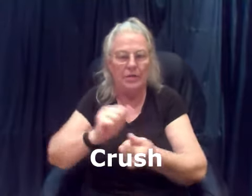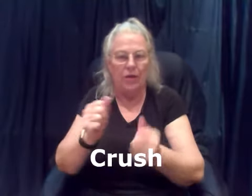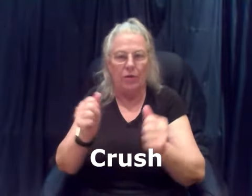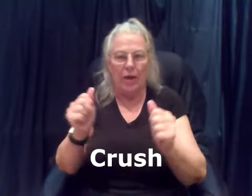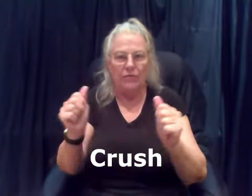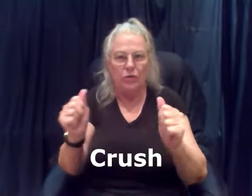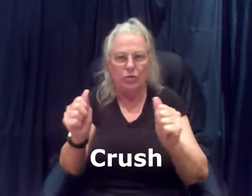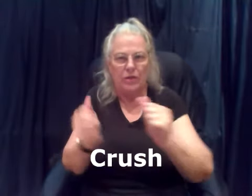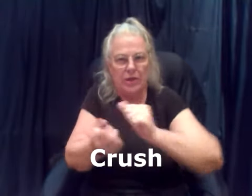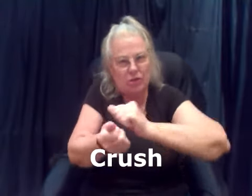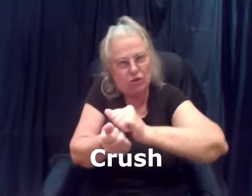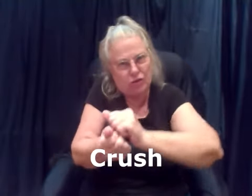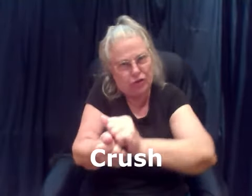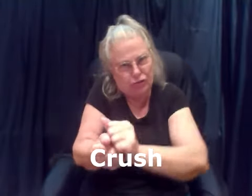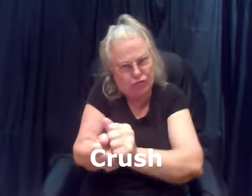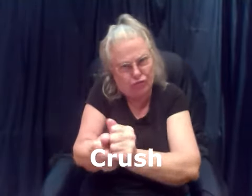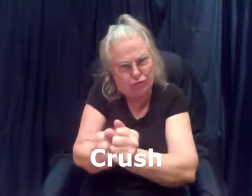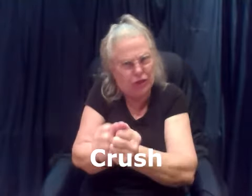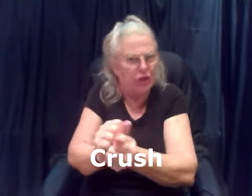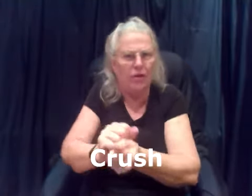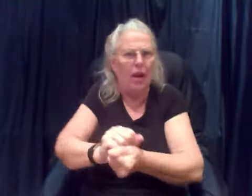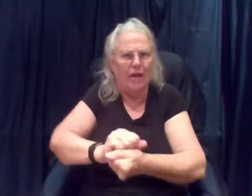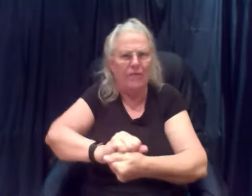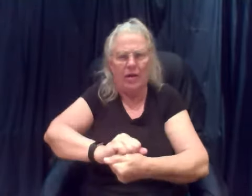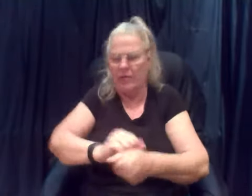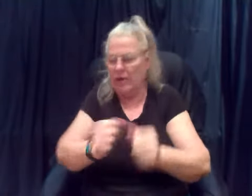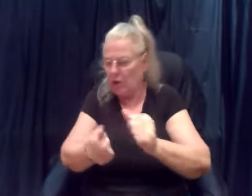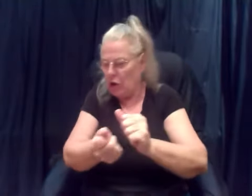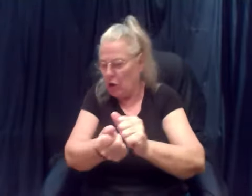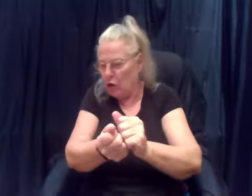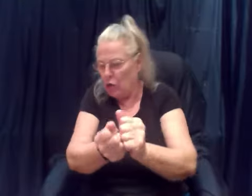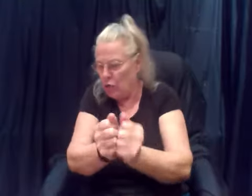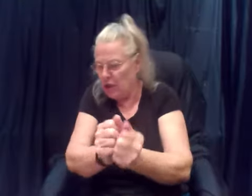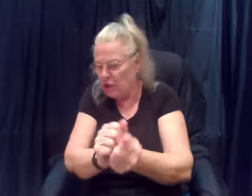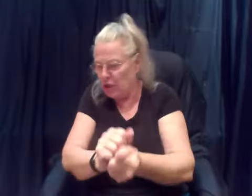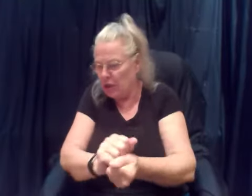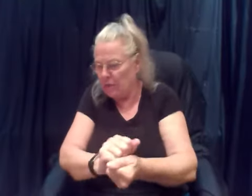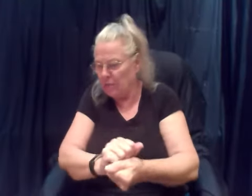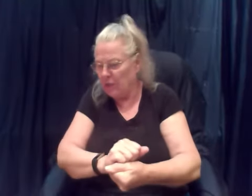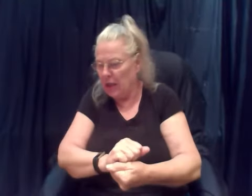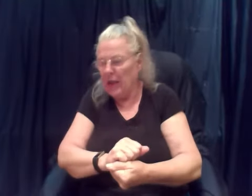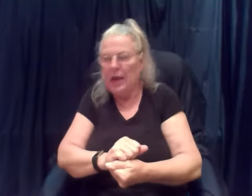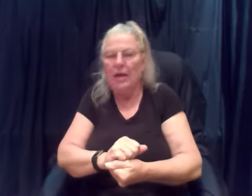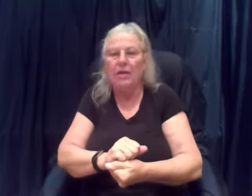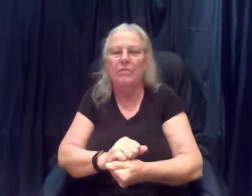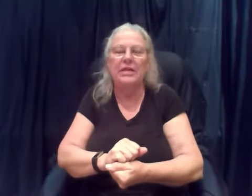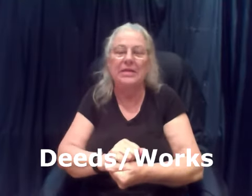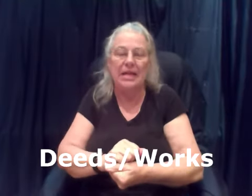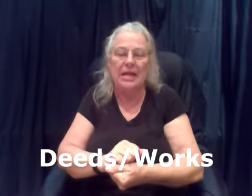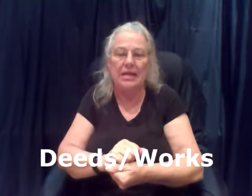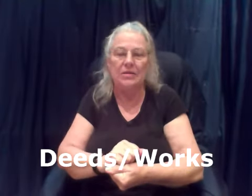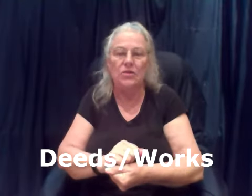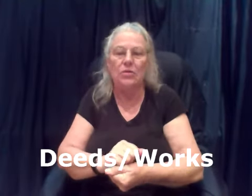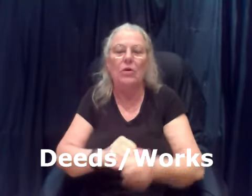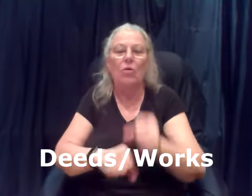you have two things and you're just crushing the life out of it. Crushing the deeds or